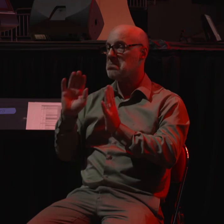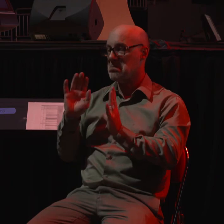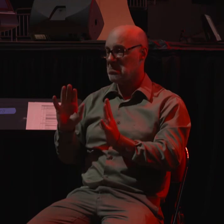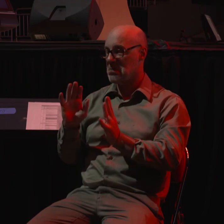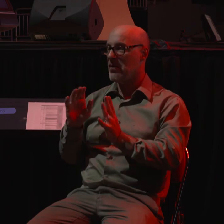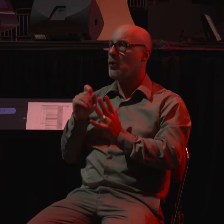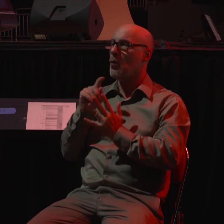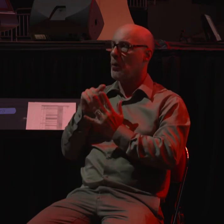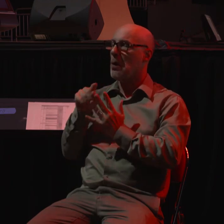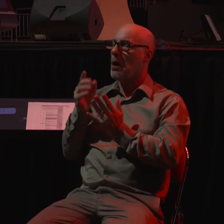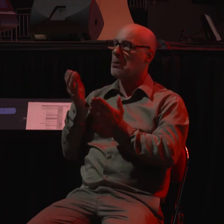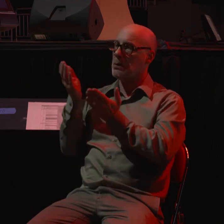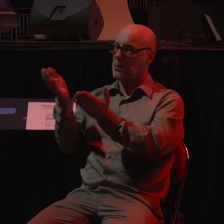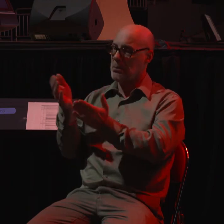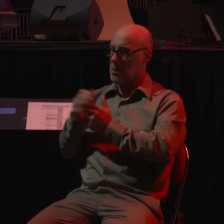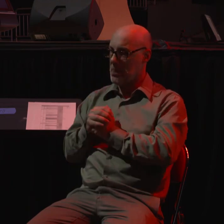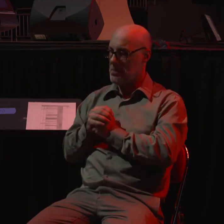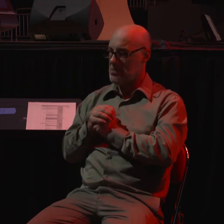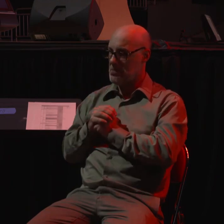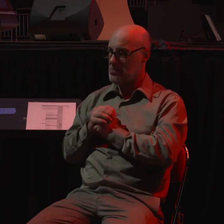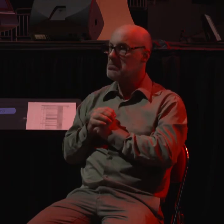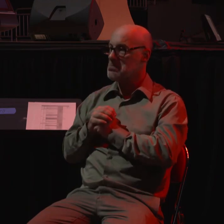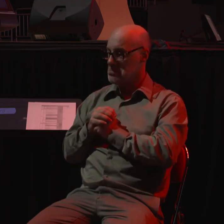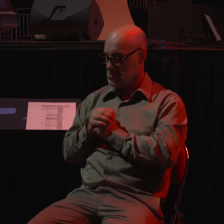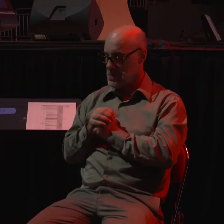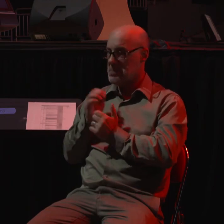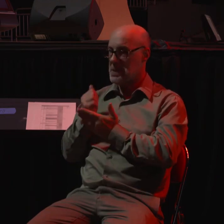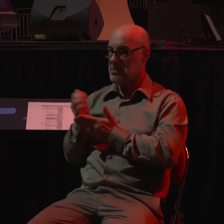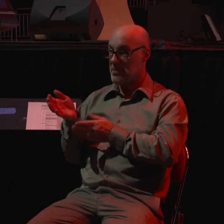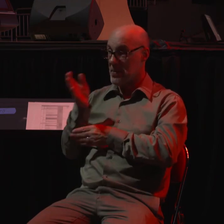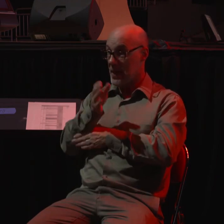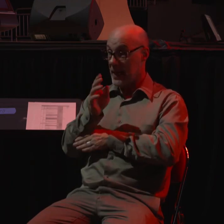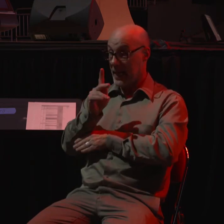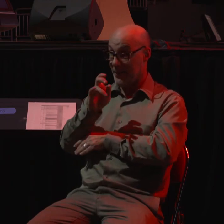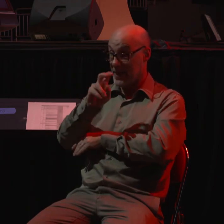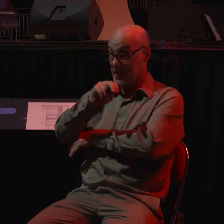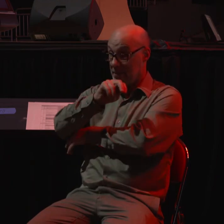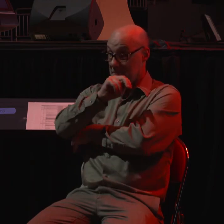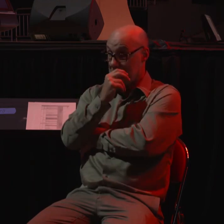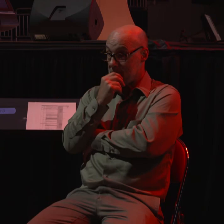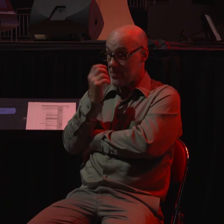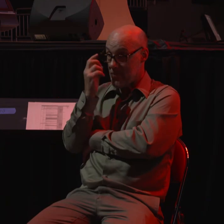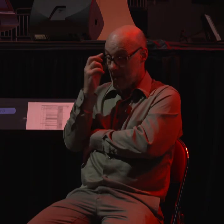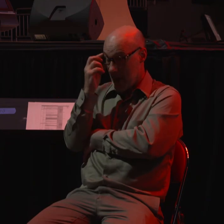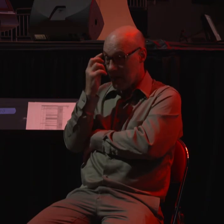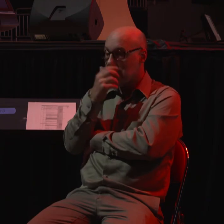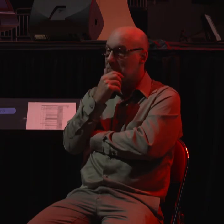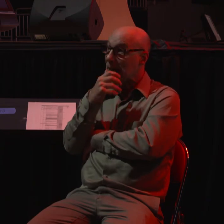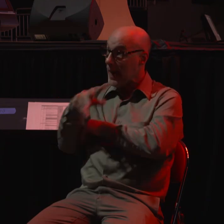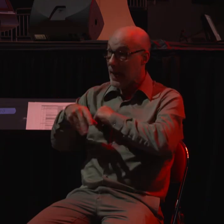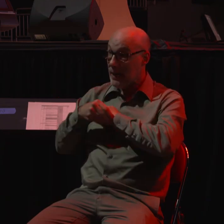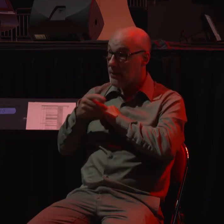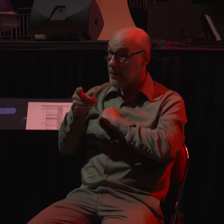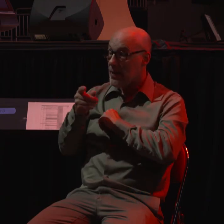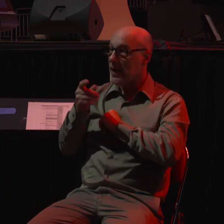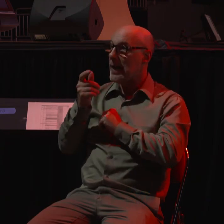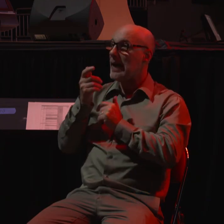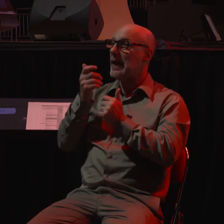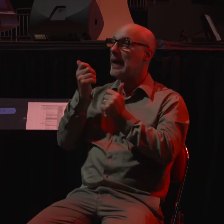some sources that I would throw out for people. Amen. Excellent. Kevin, anything to add? Anything